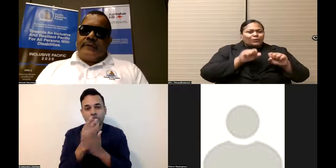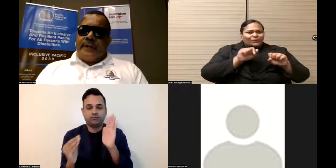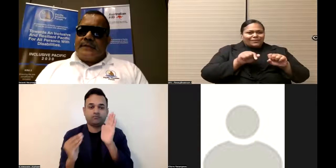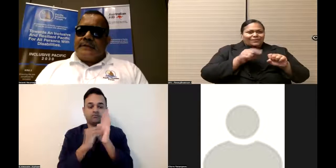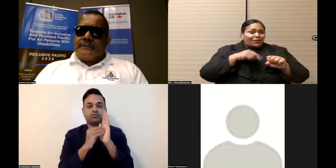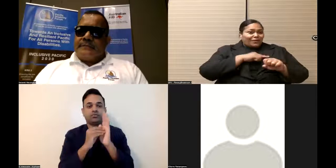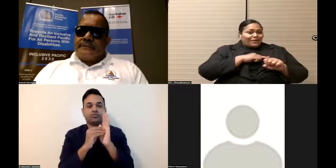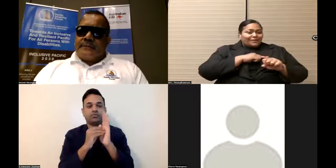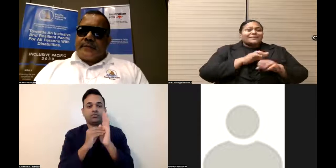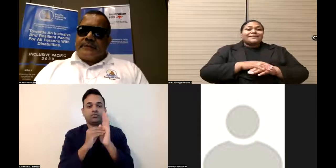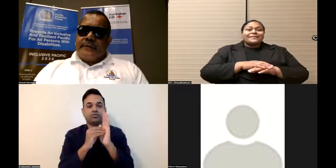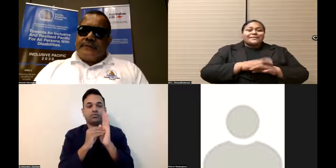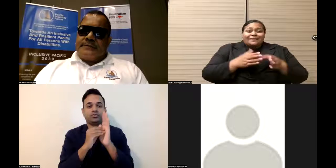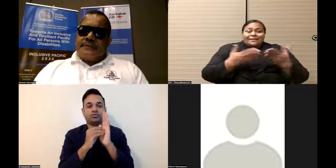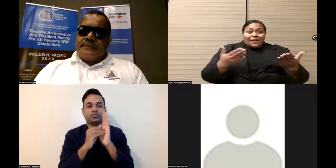thing do come to an end.